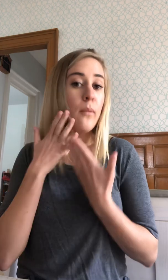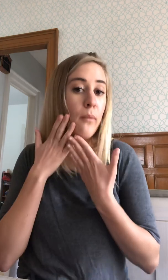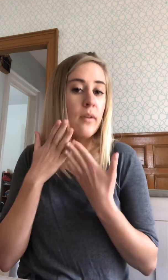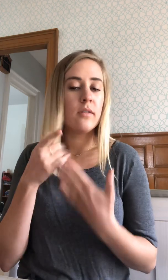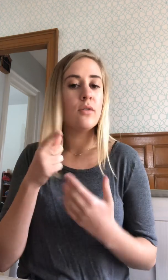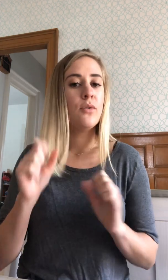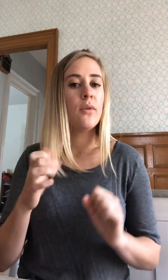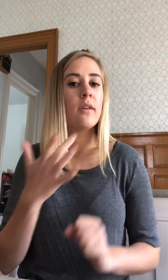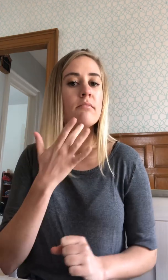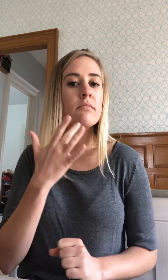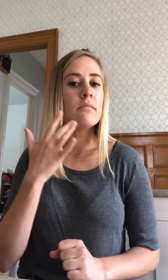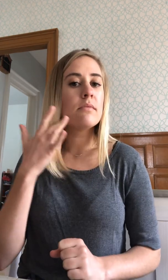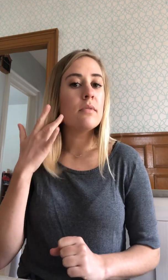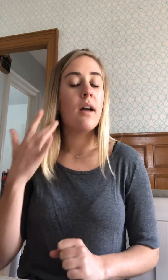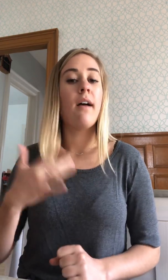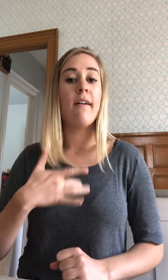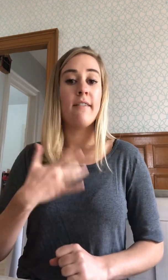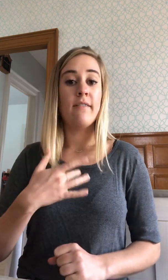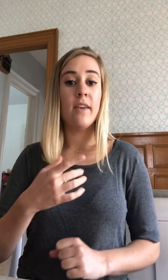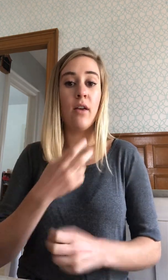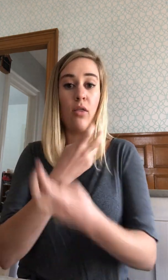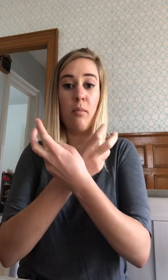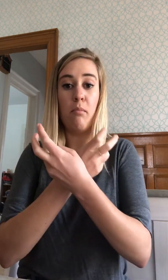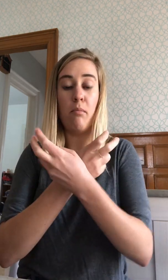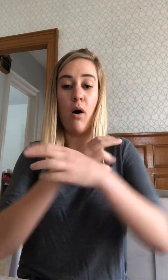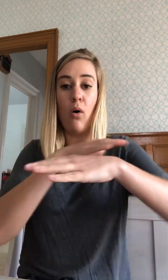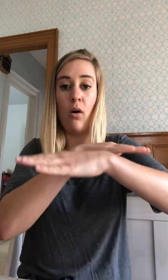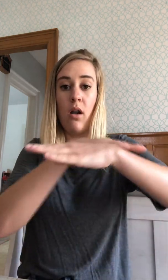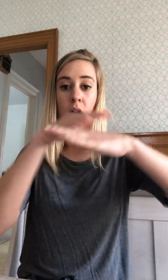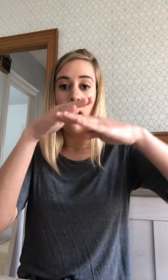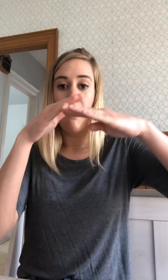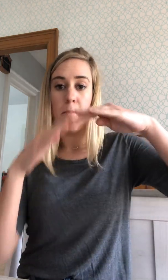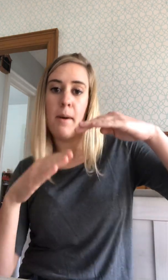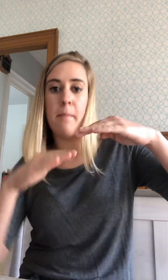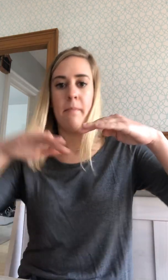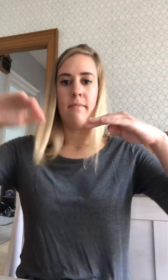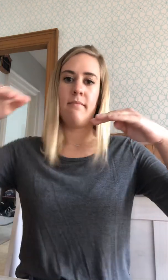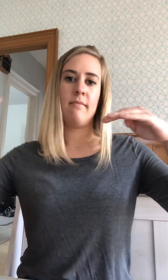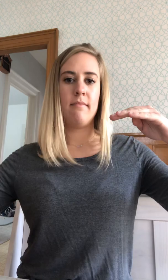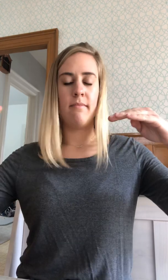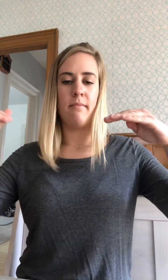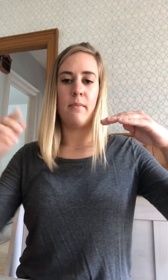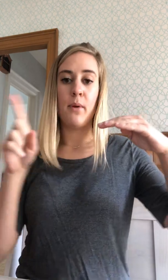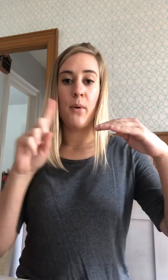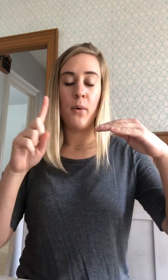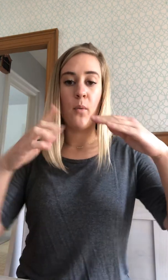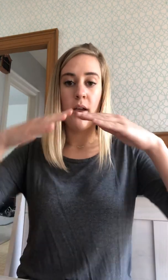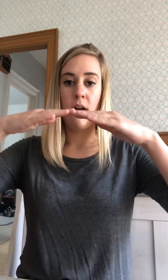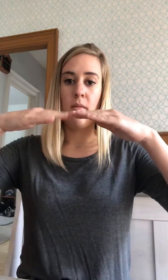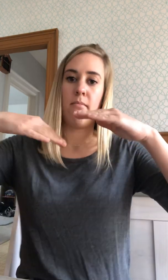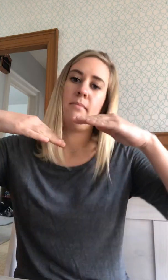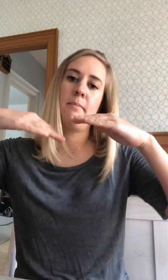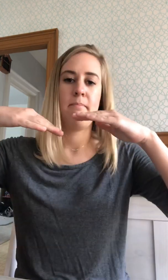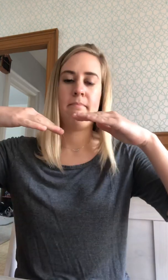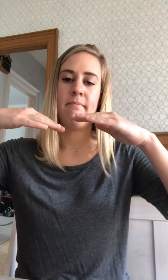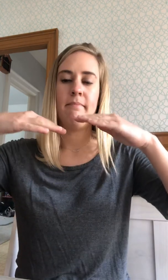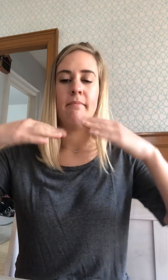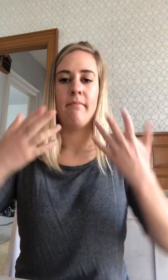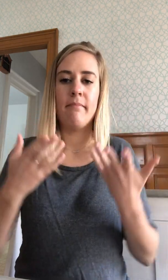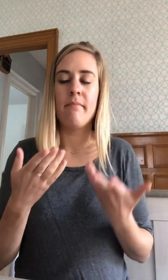the discrepancy in the bone. So what we call a step, where the one side of the fracture is at a position different